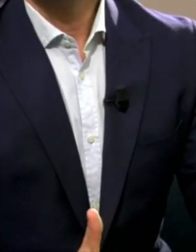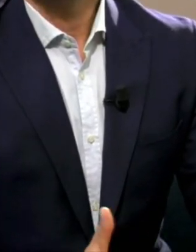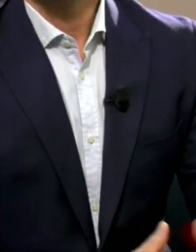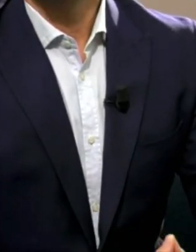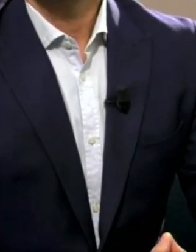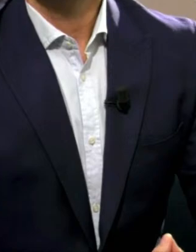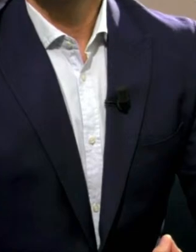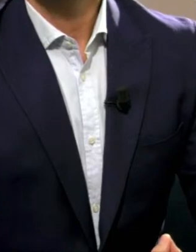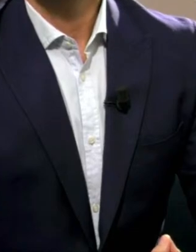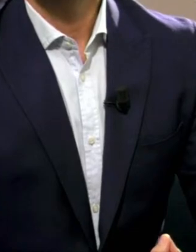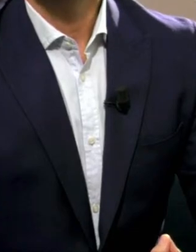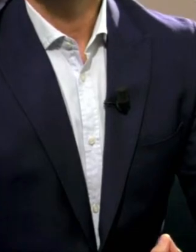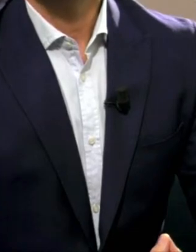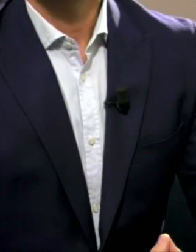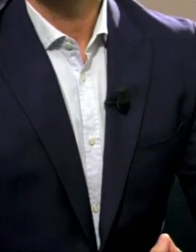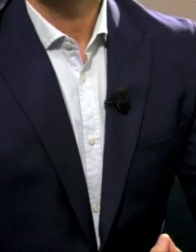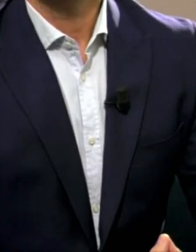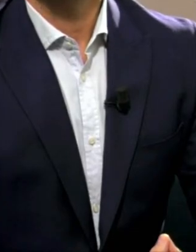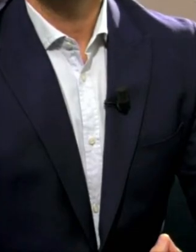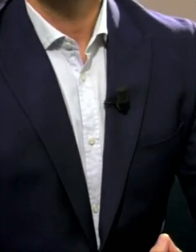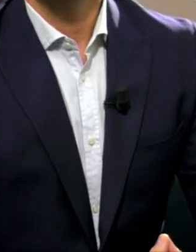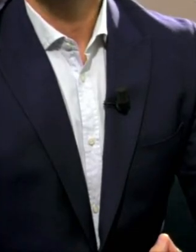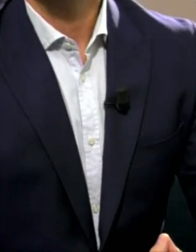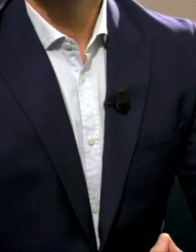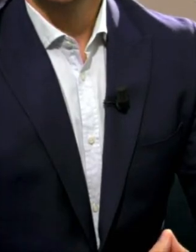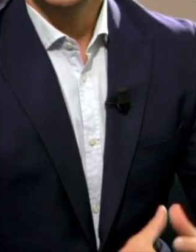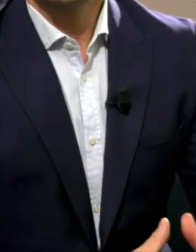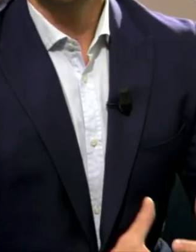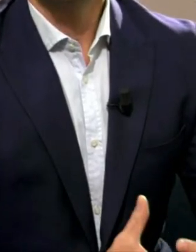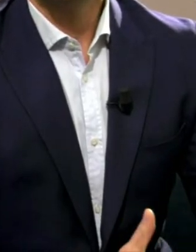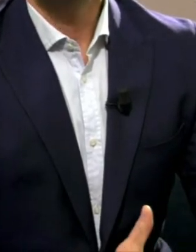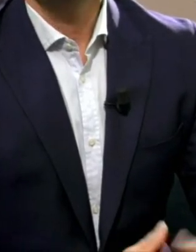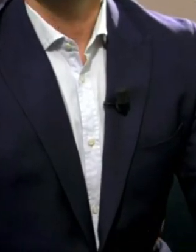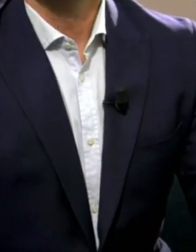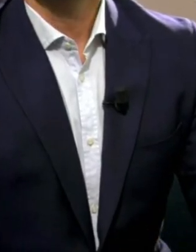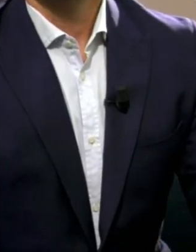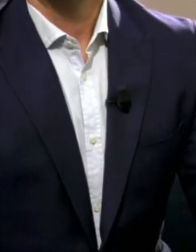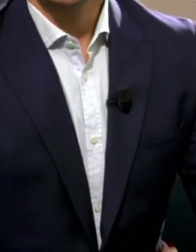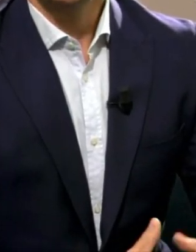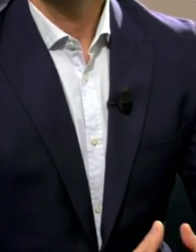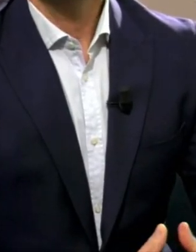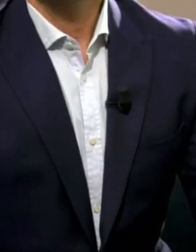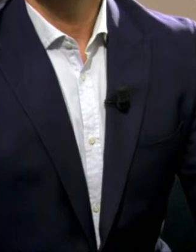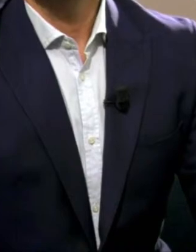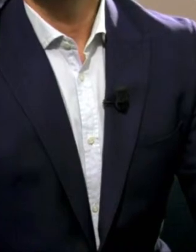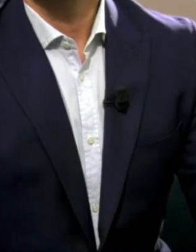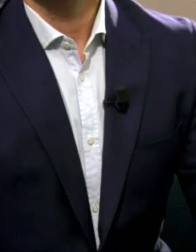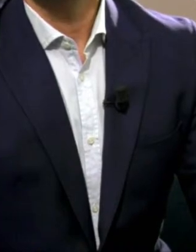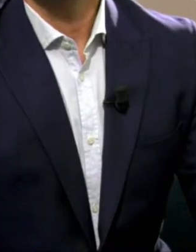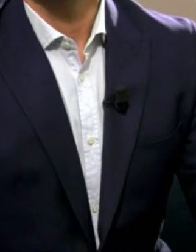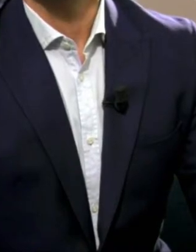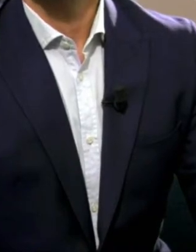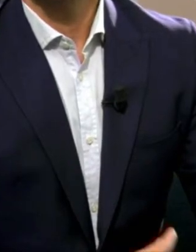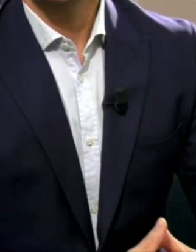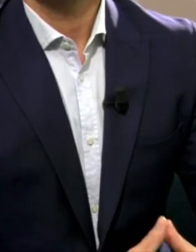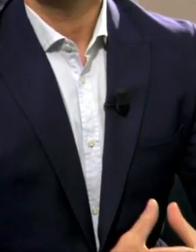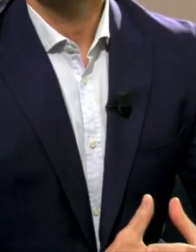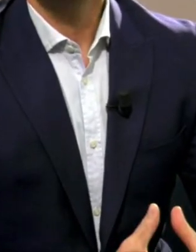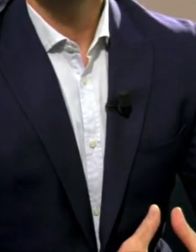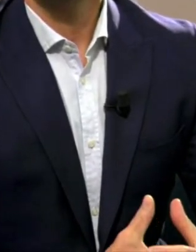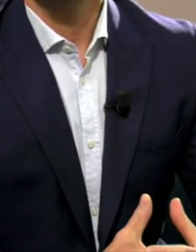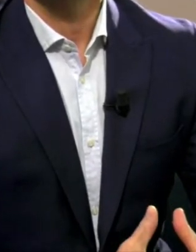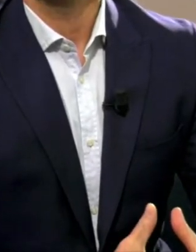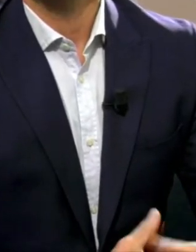Applications to predict the number of ICUs in the coming weeks are an example on how technology and innovation can